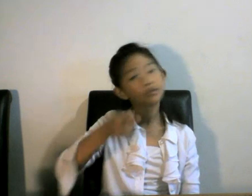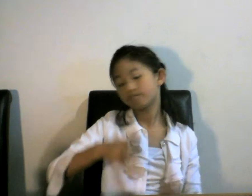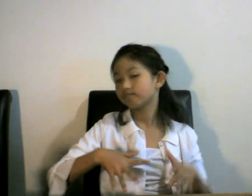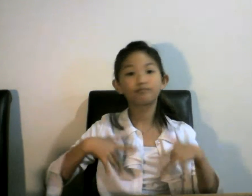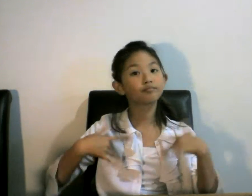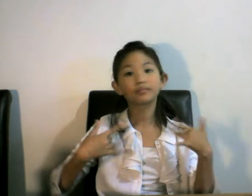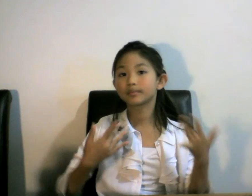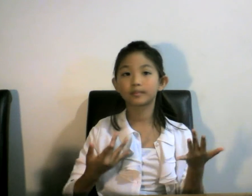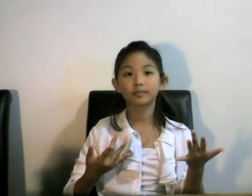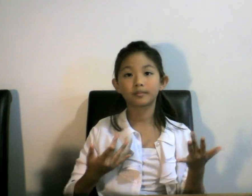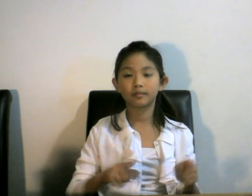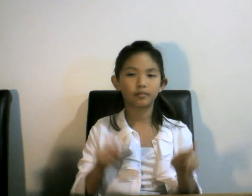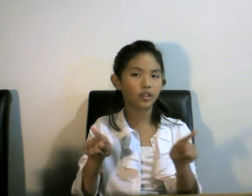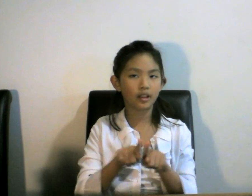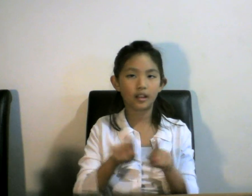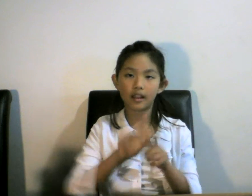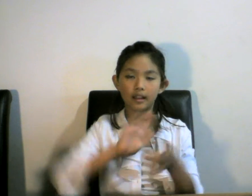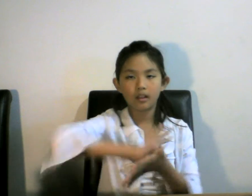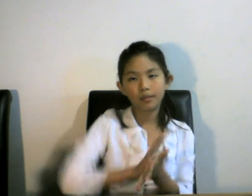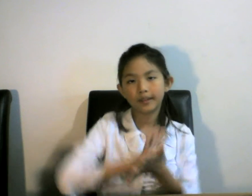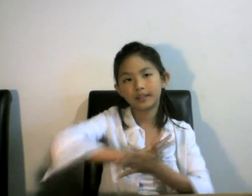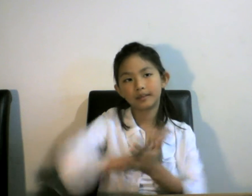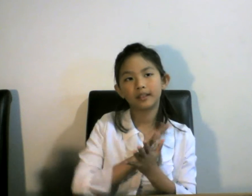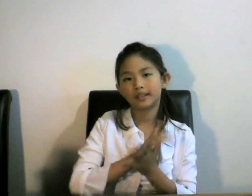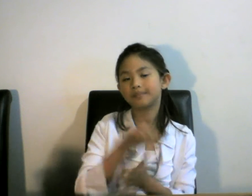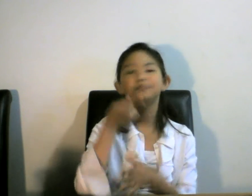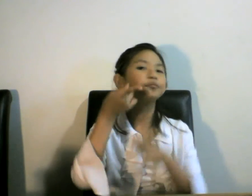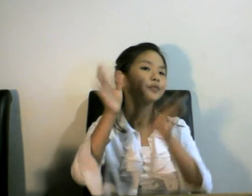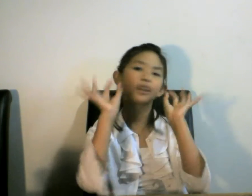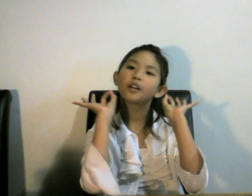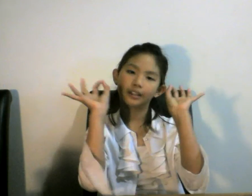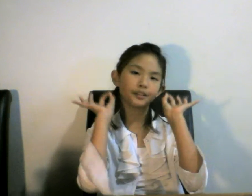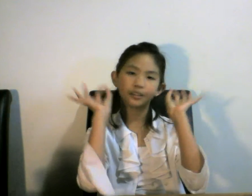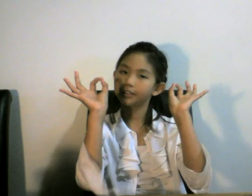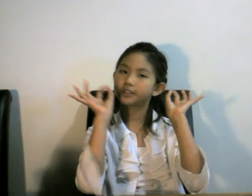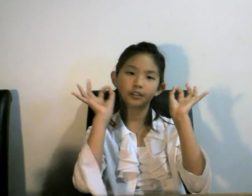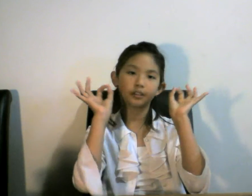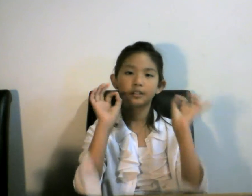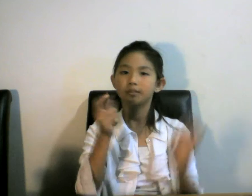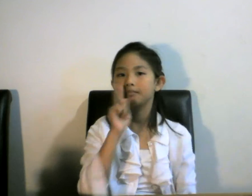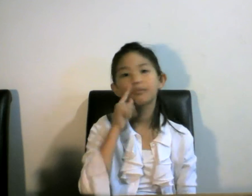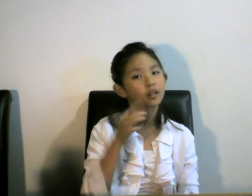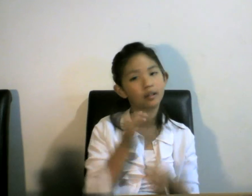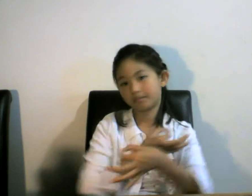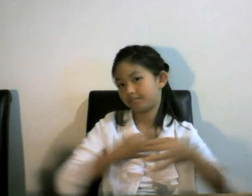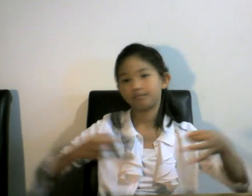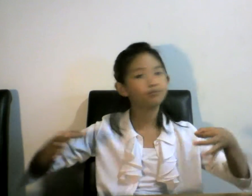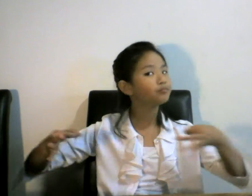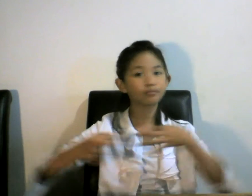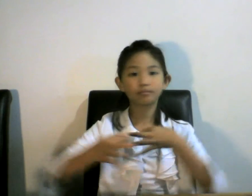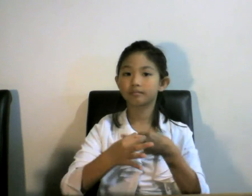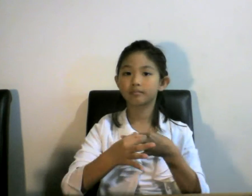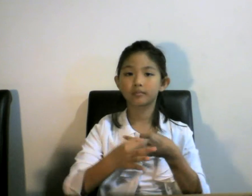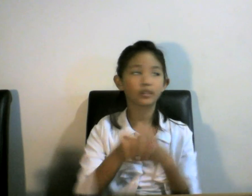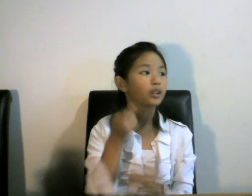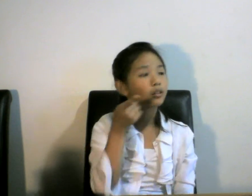You don't have to feel like a wasted space. You're original, cannot be replaced. If